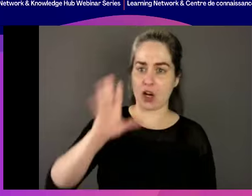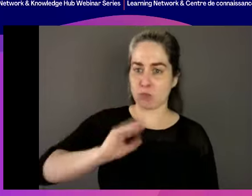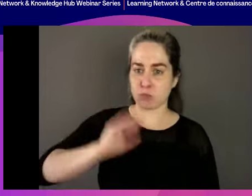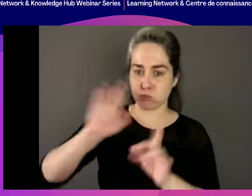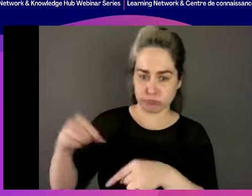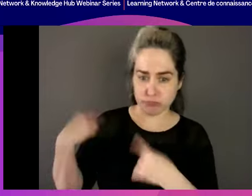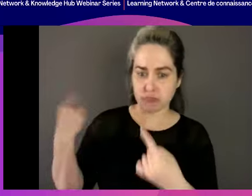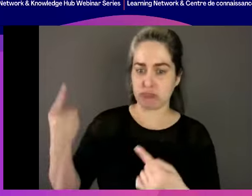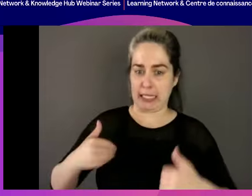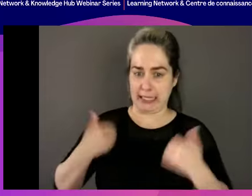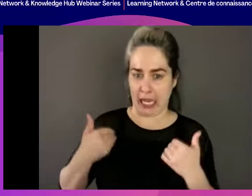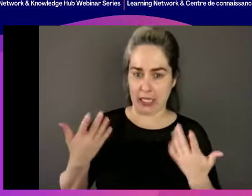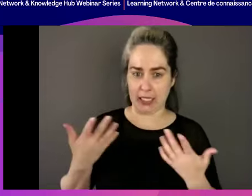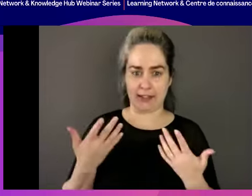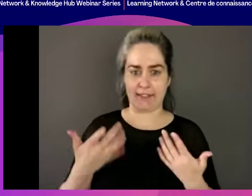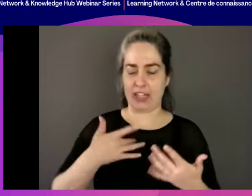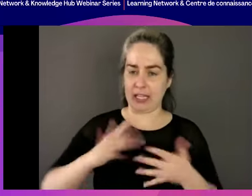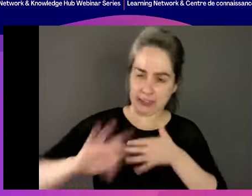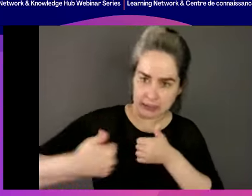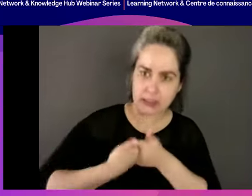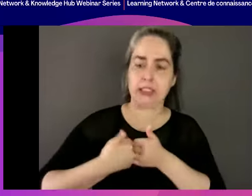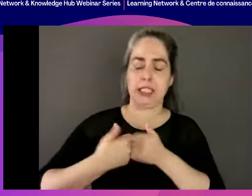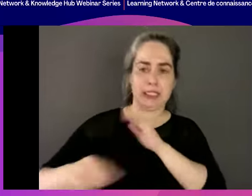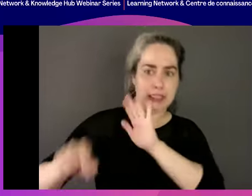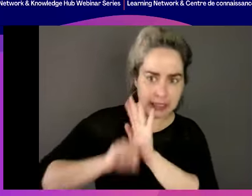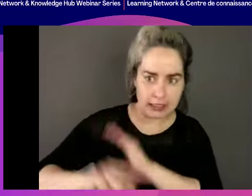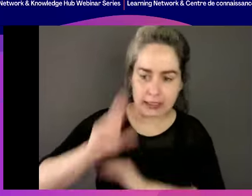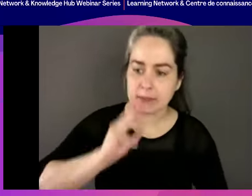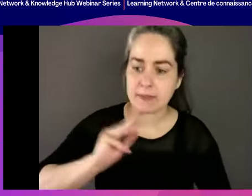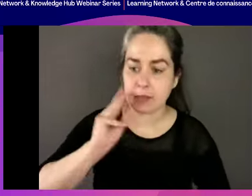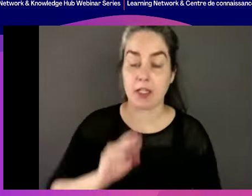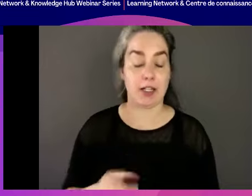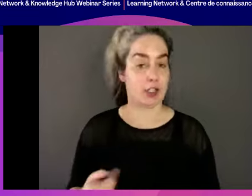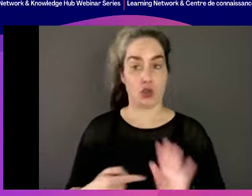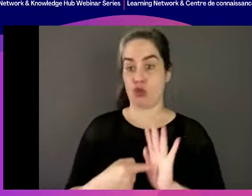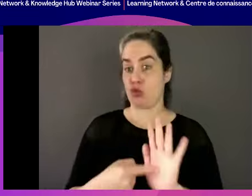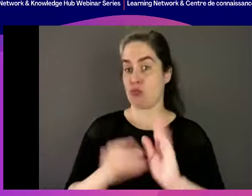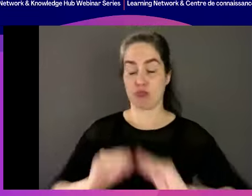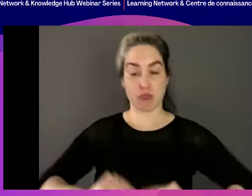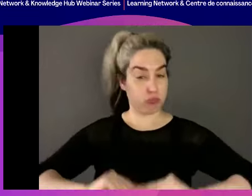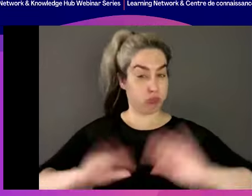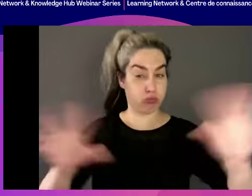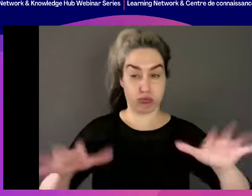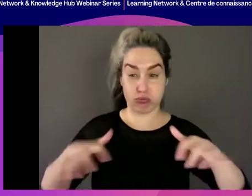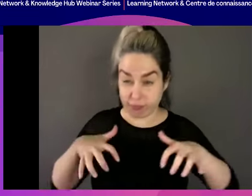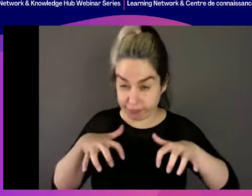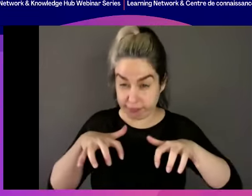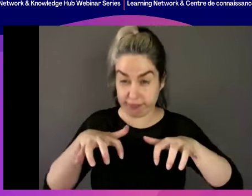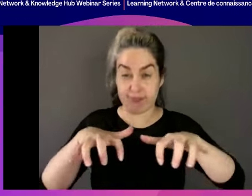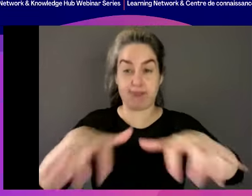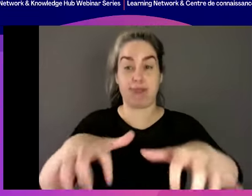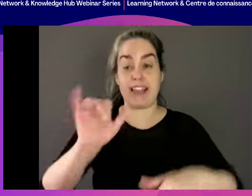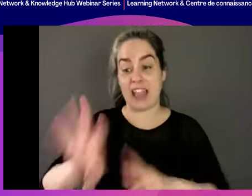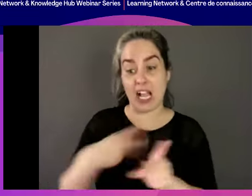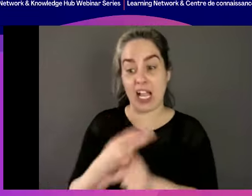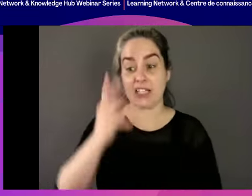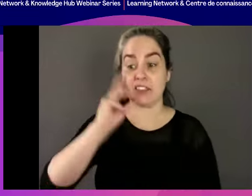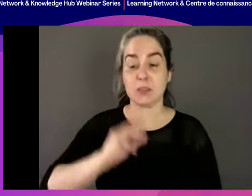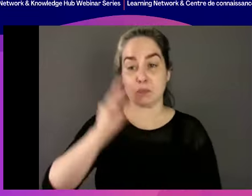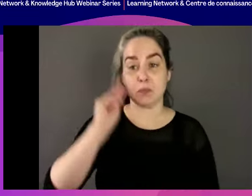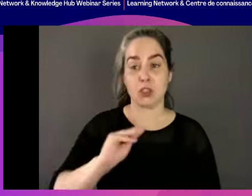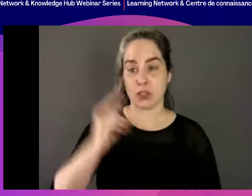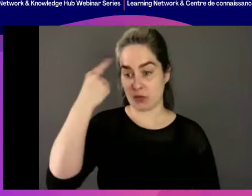And just this kind of really revealed how prevalent adverse childhood experiences are in